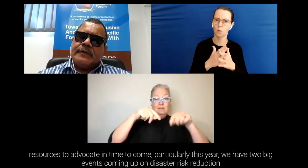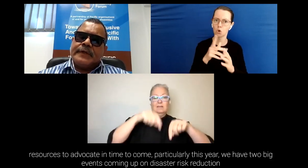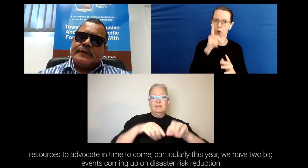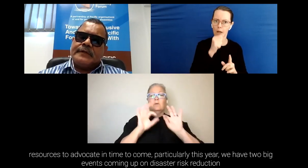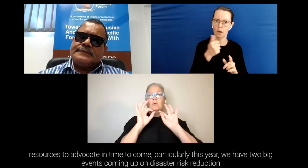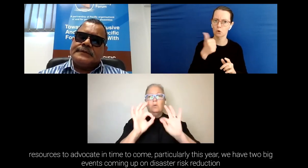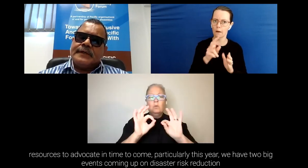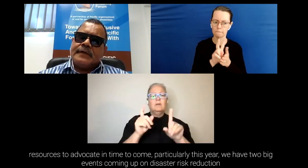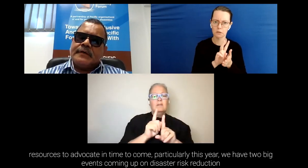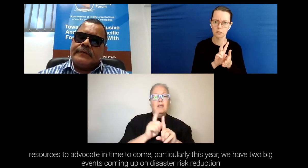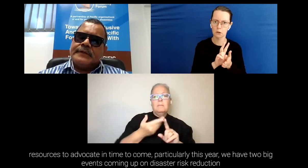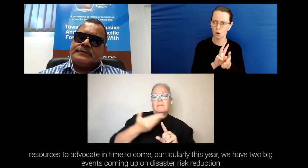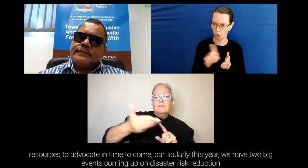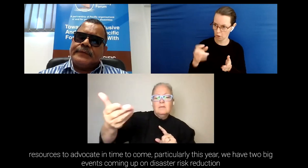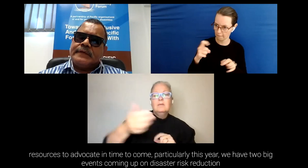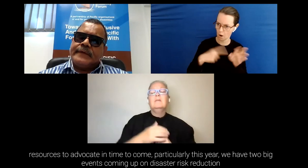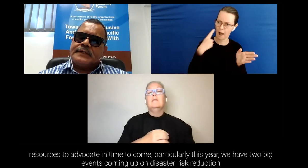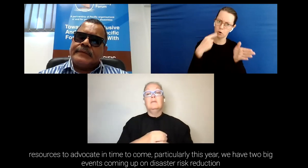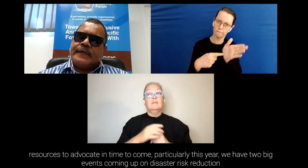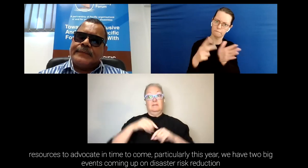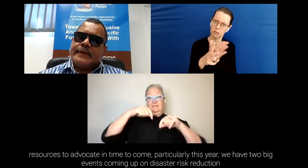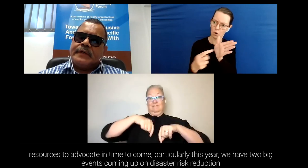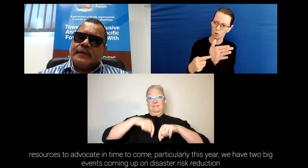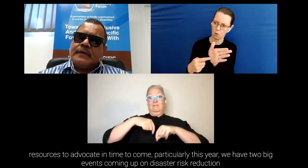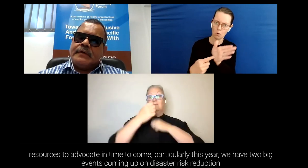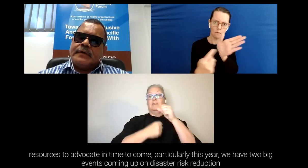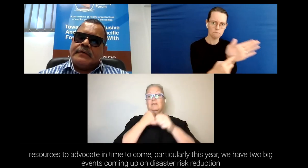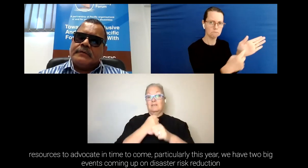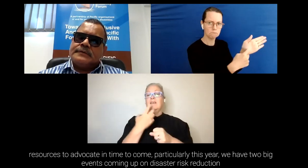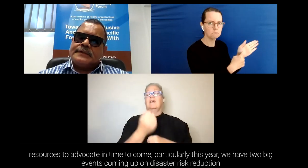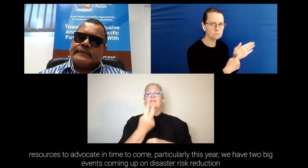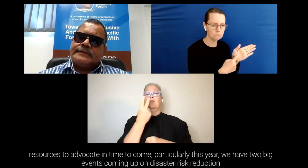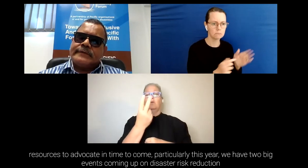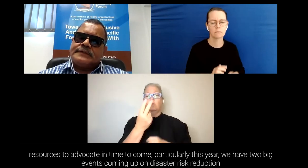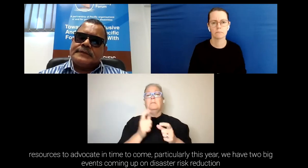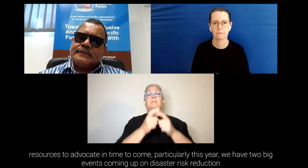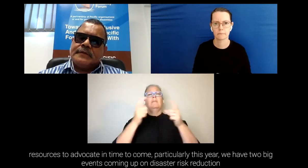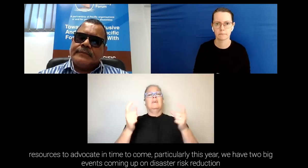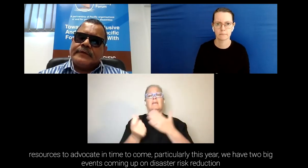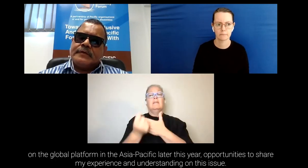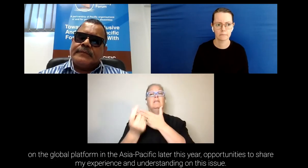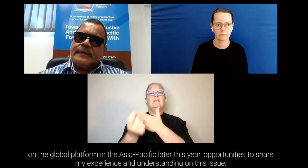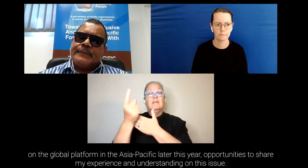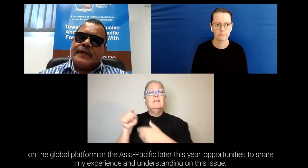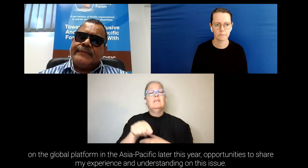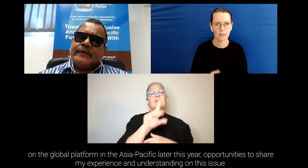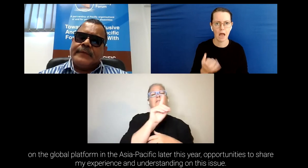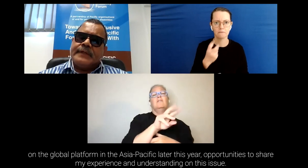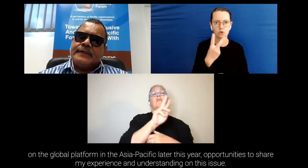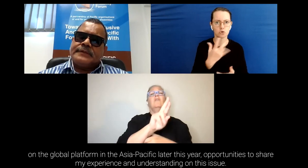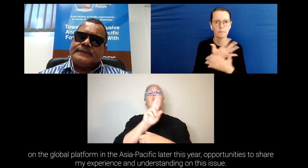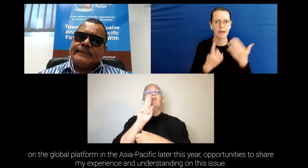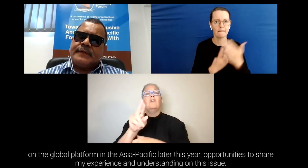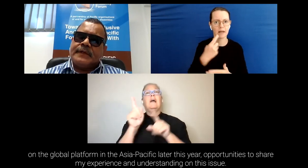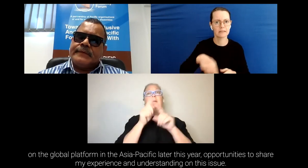come, particularly this year with these two big events coming up on disaster risk reduction, both the global platform